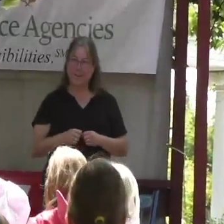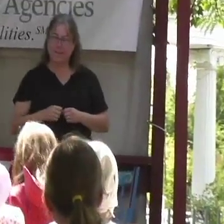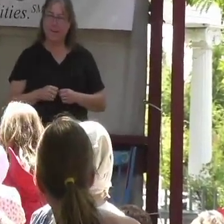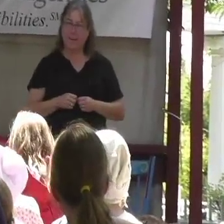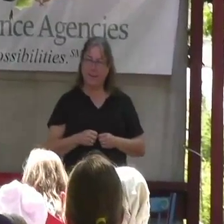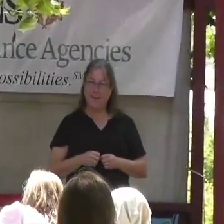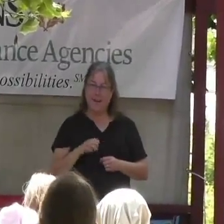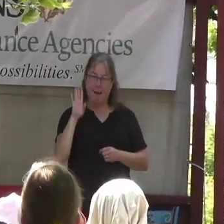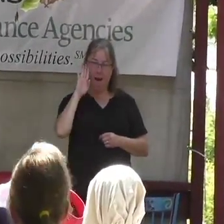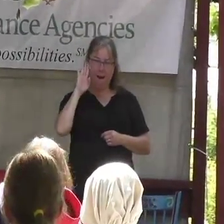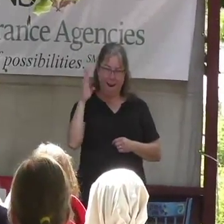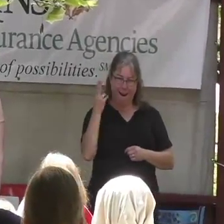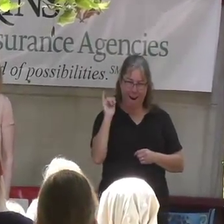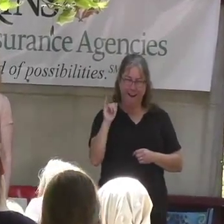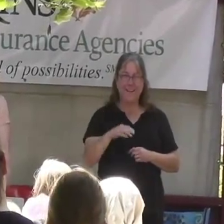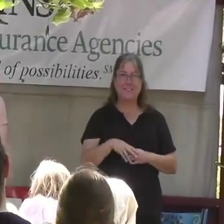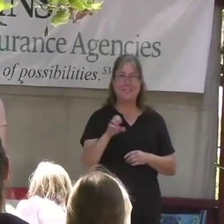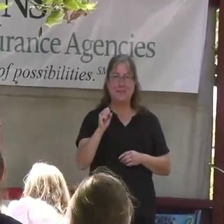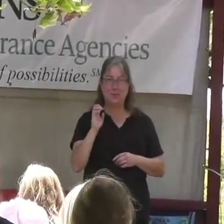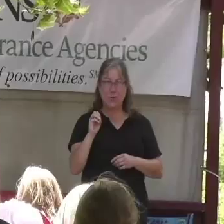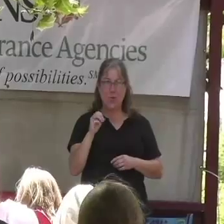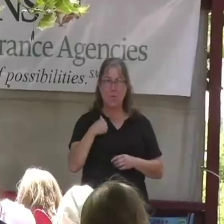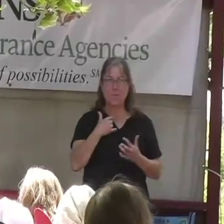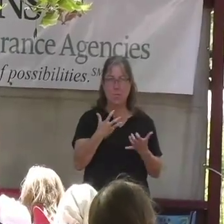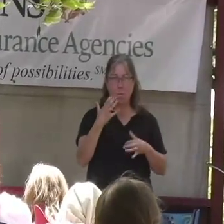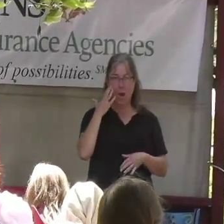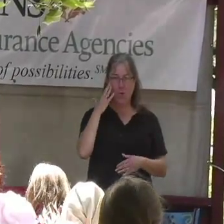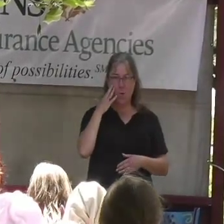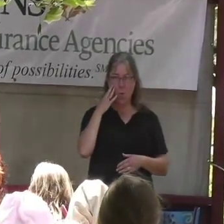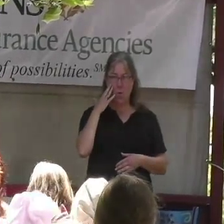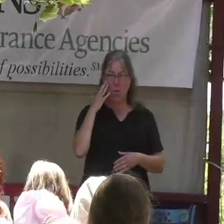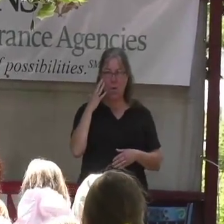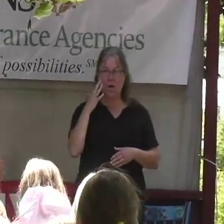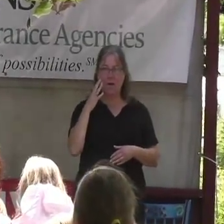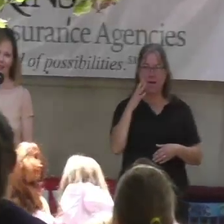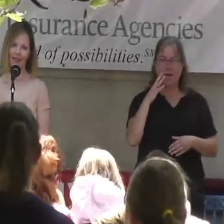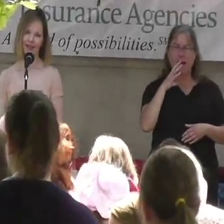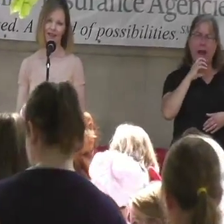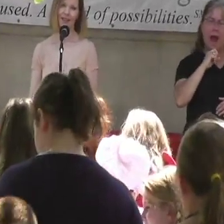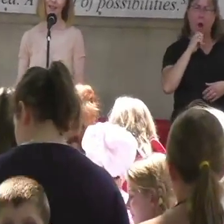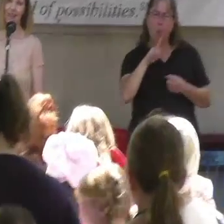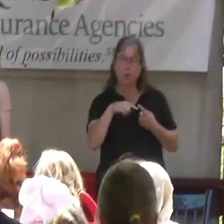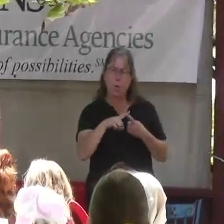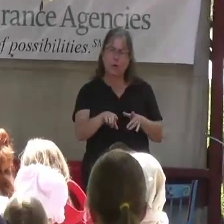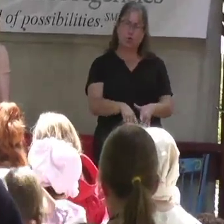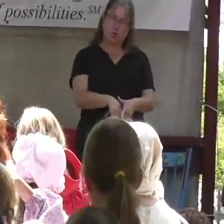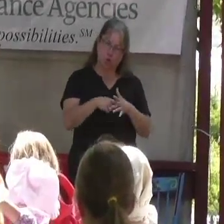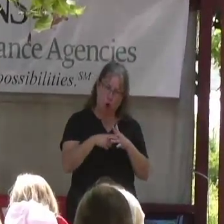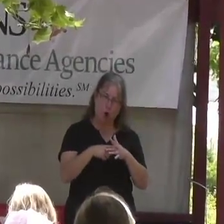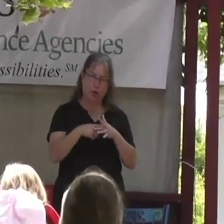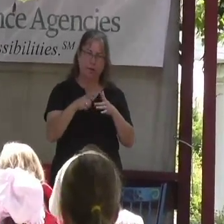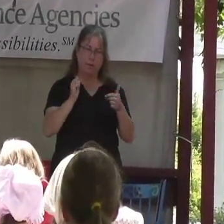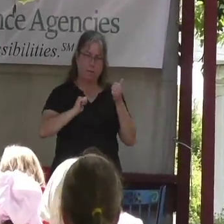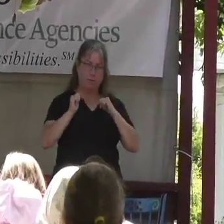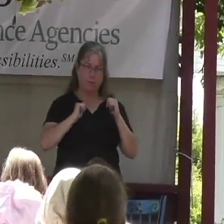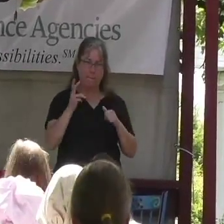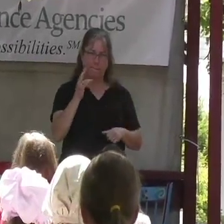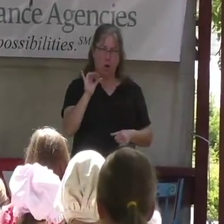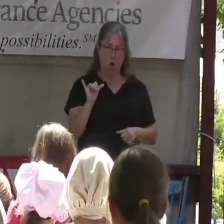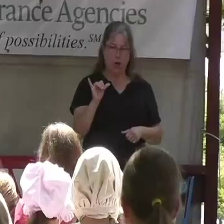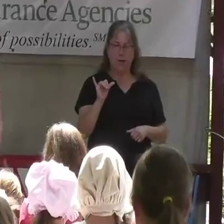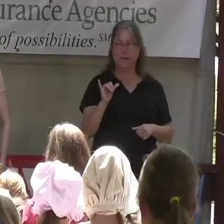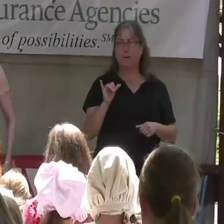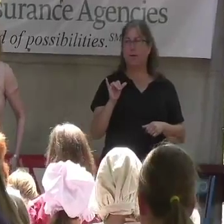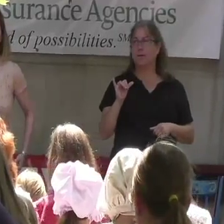so I wanted to know how old were you when you first started playing the part, Mary?